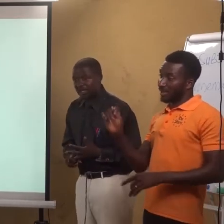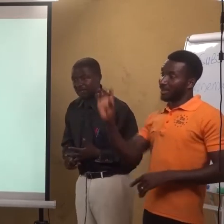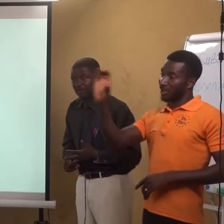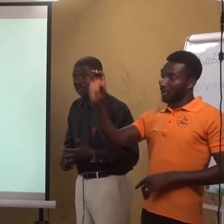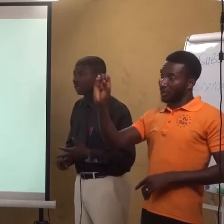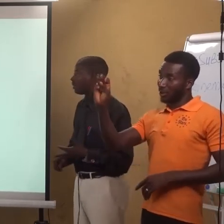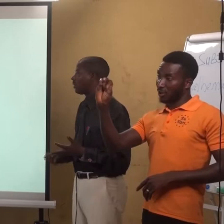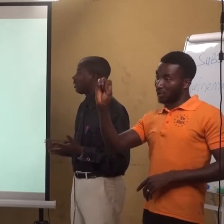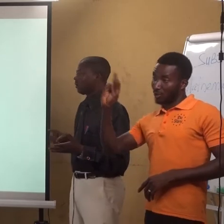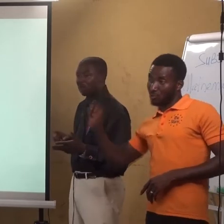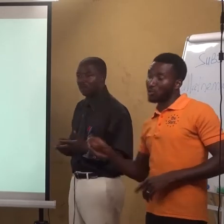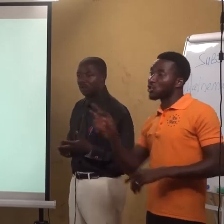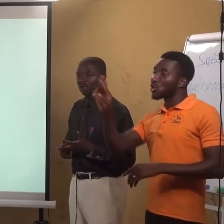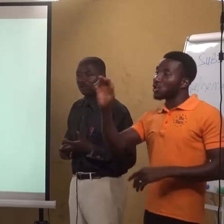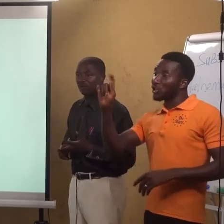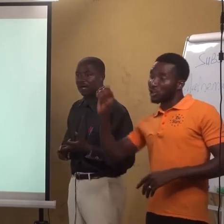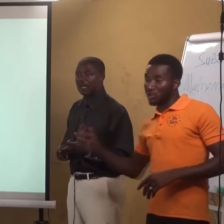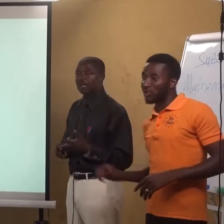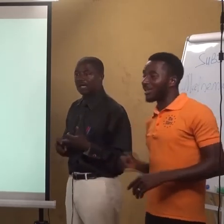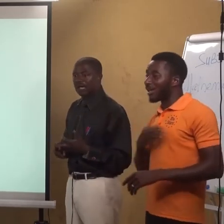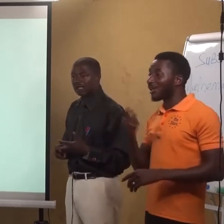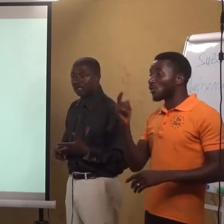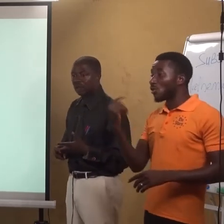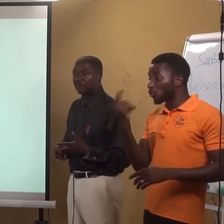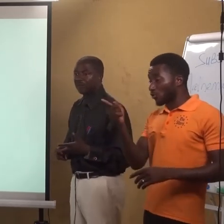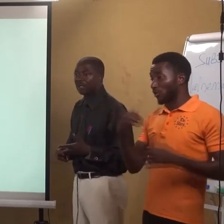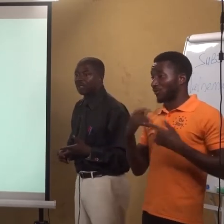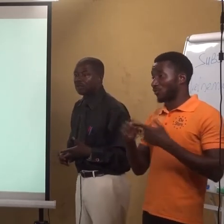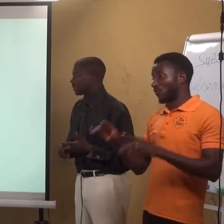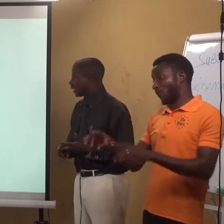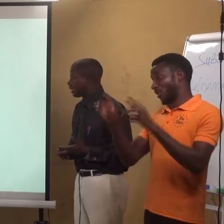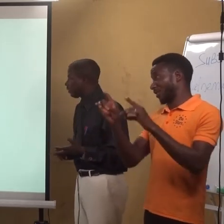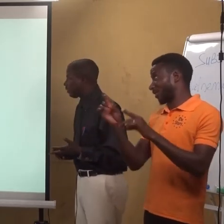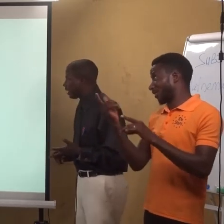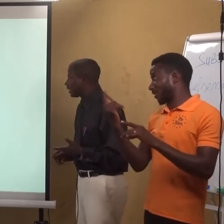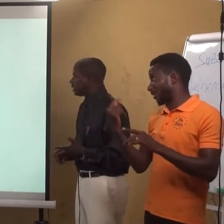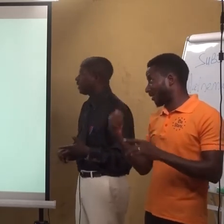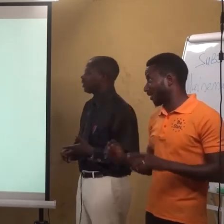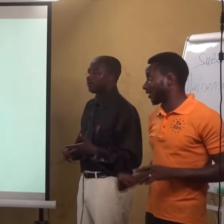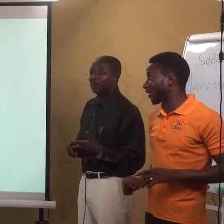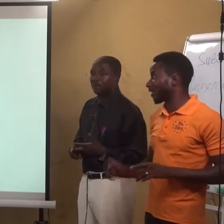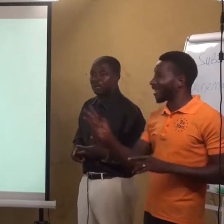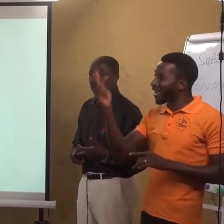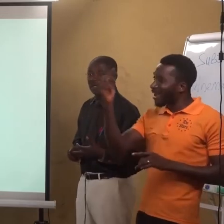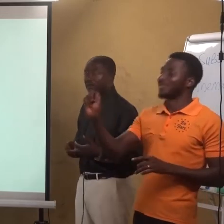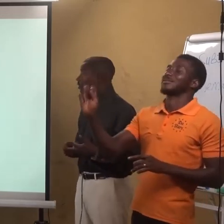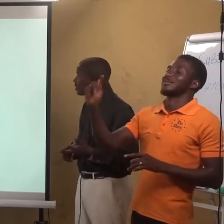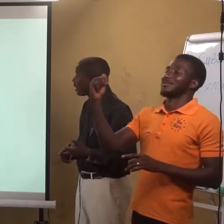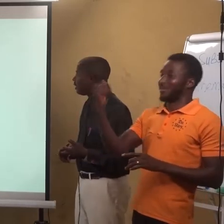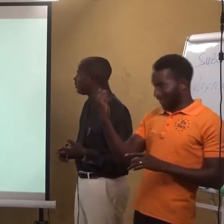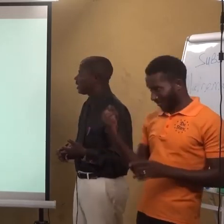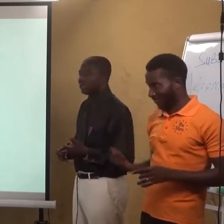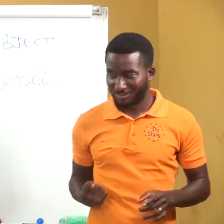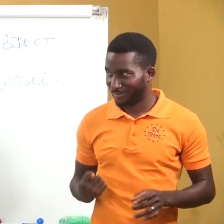find the 7th term, we are expected to find the nth term. So taking number 1, you remember that the